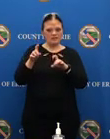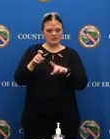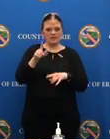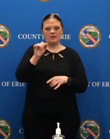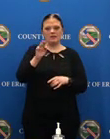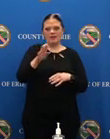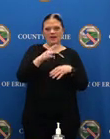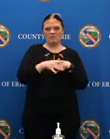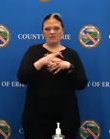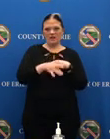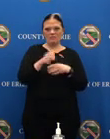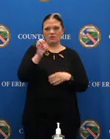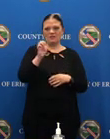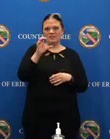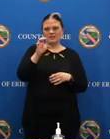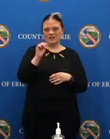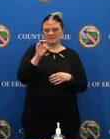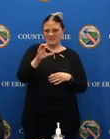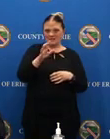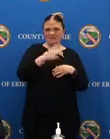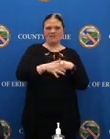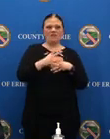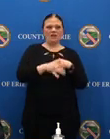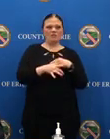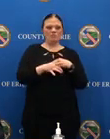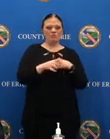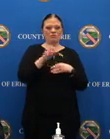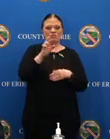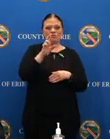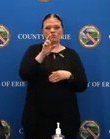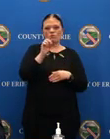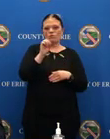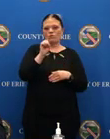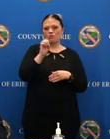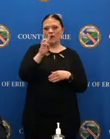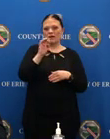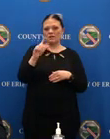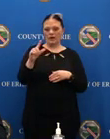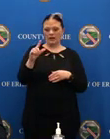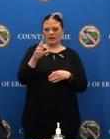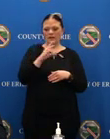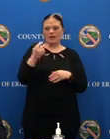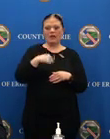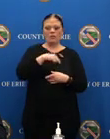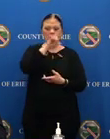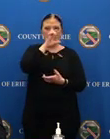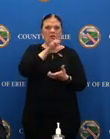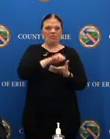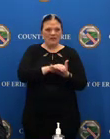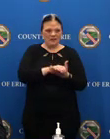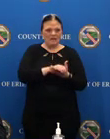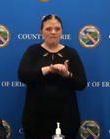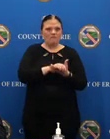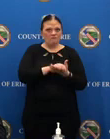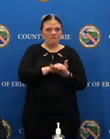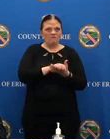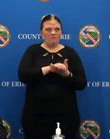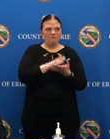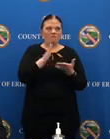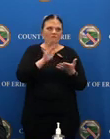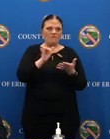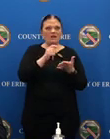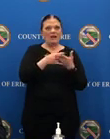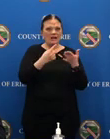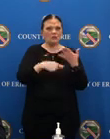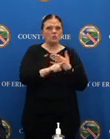lab that's available at ECMC, lab that's available through Roswell Park. And we do believe that in the next week we